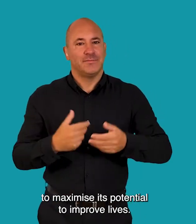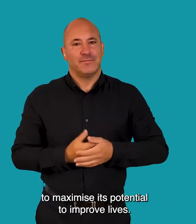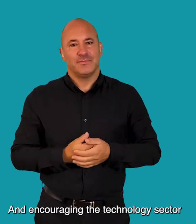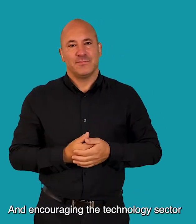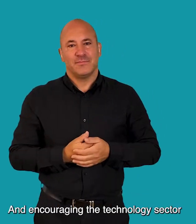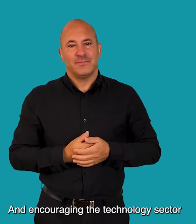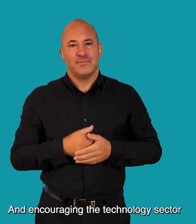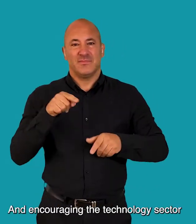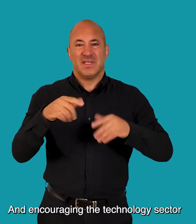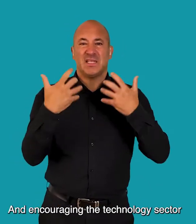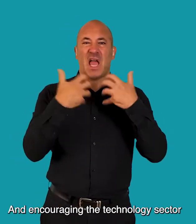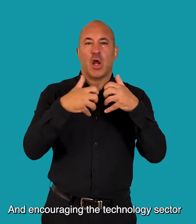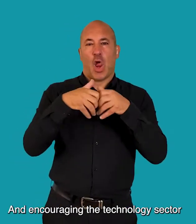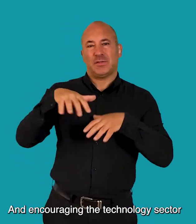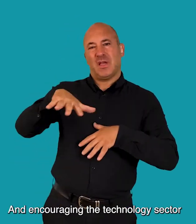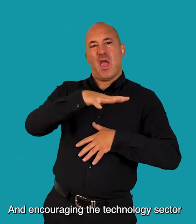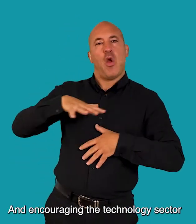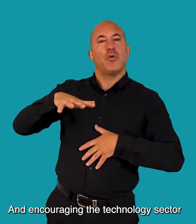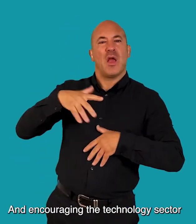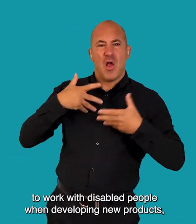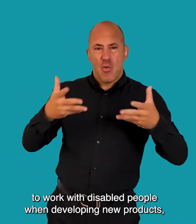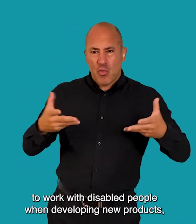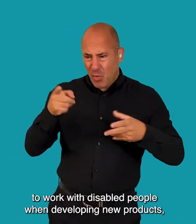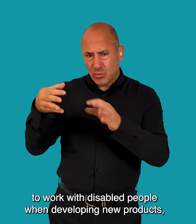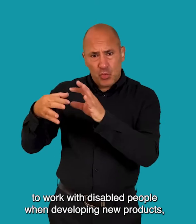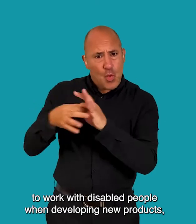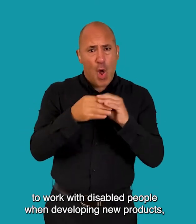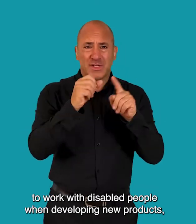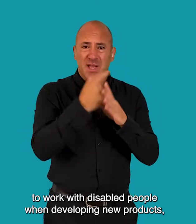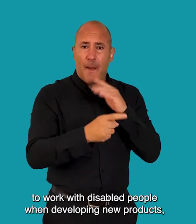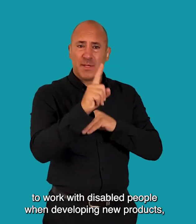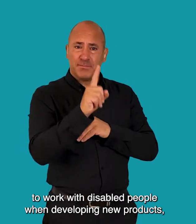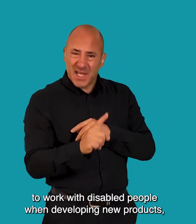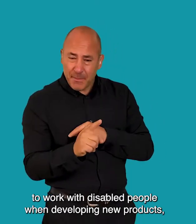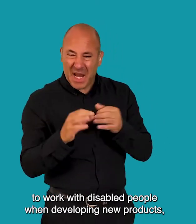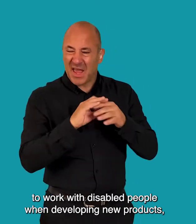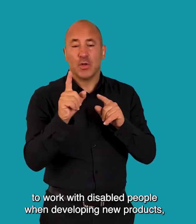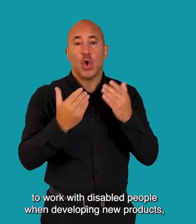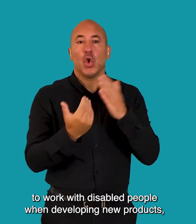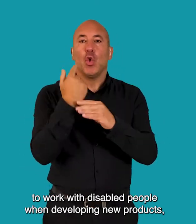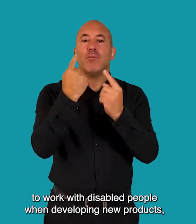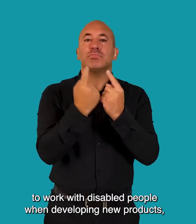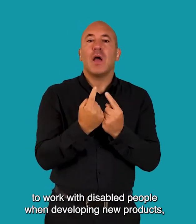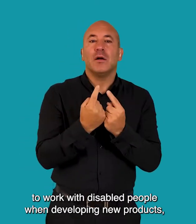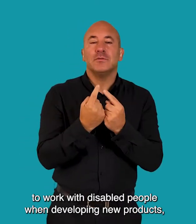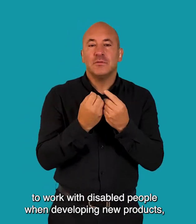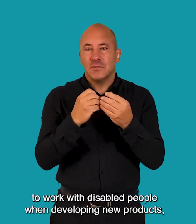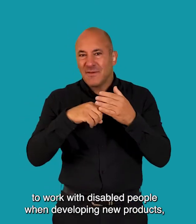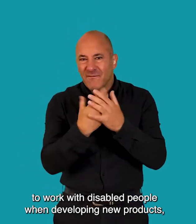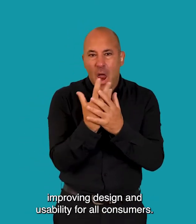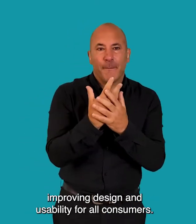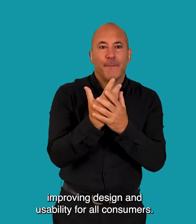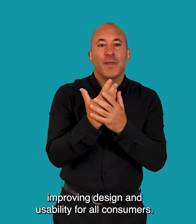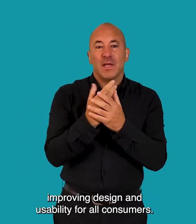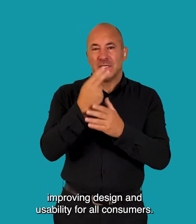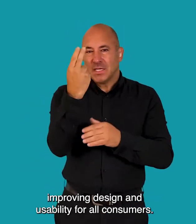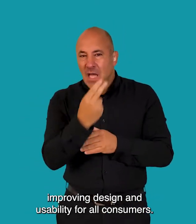and encouraging the technology sector to work with disabled people when developing new products, improving design